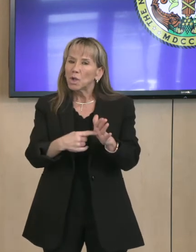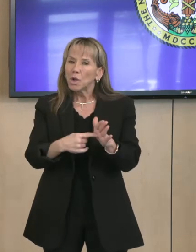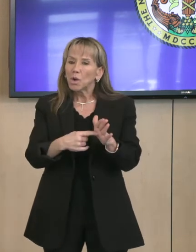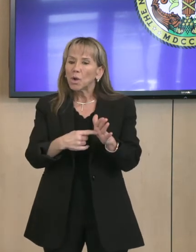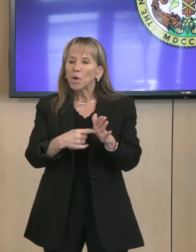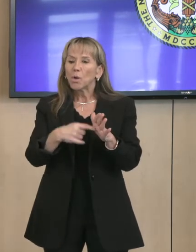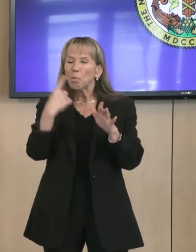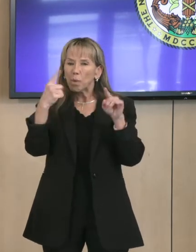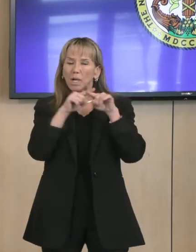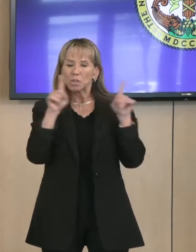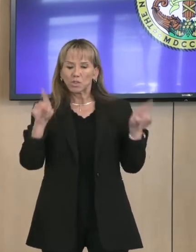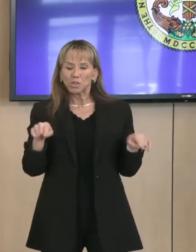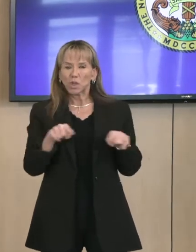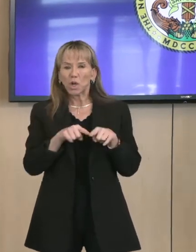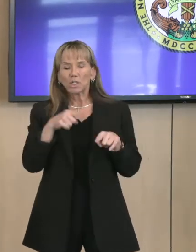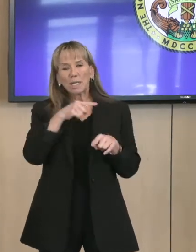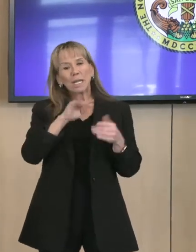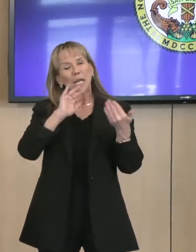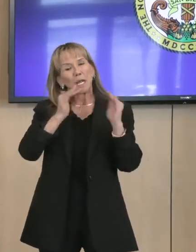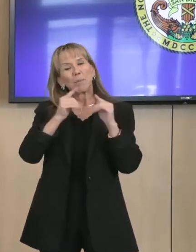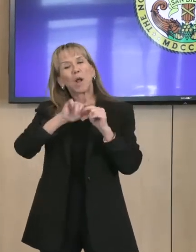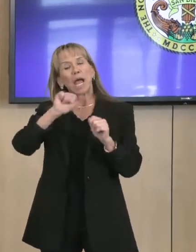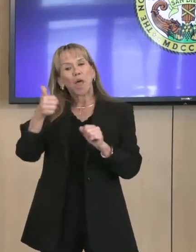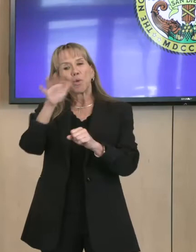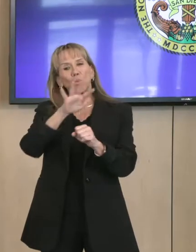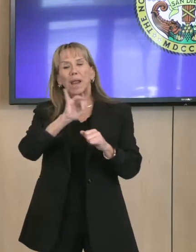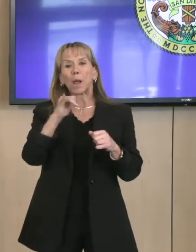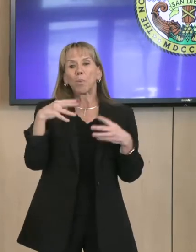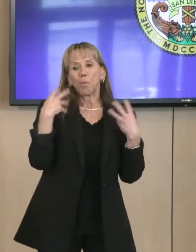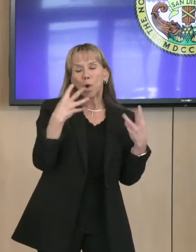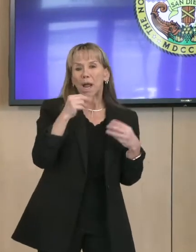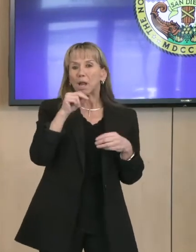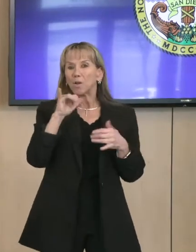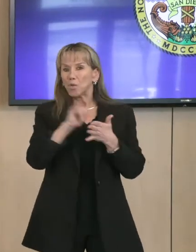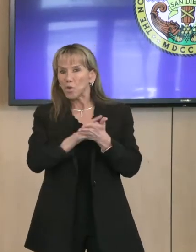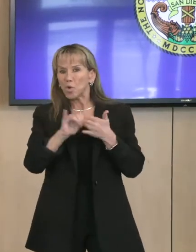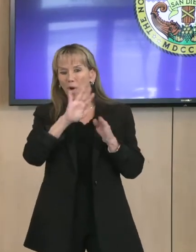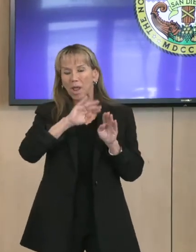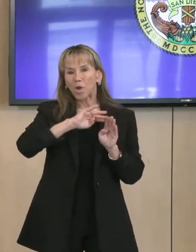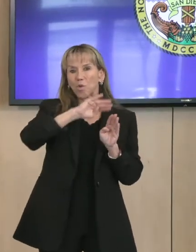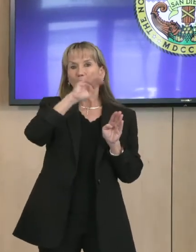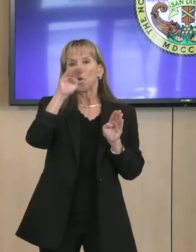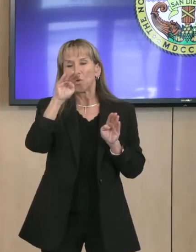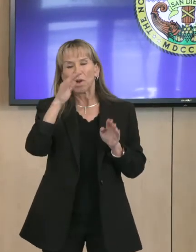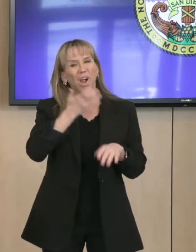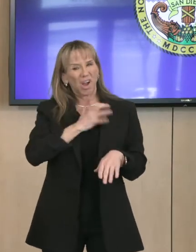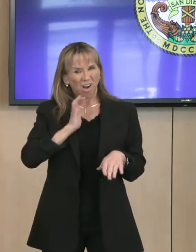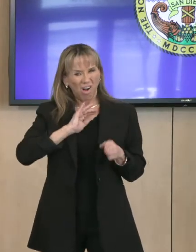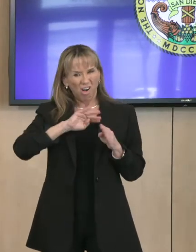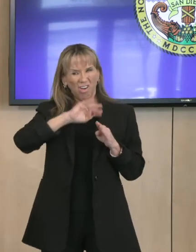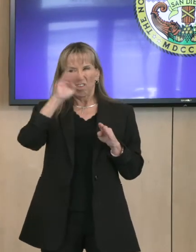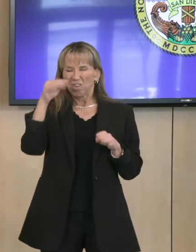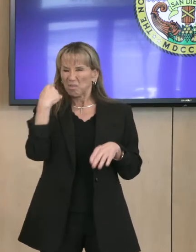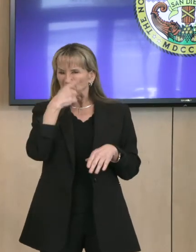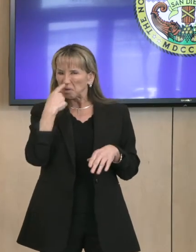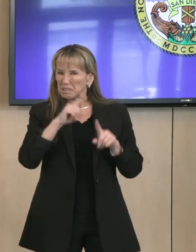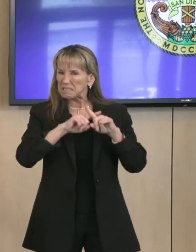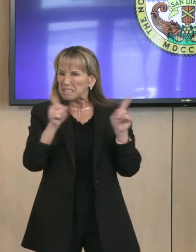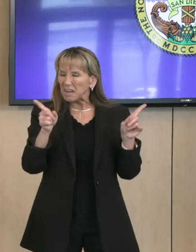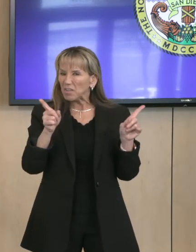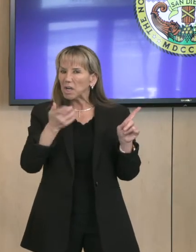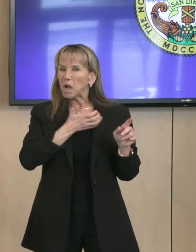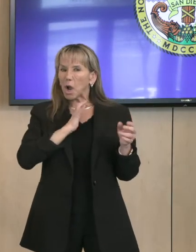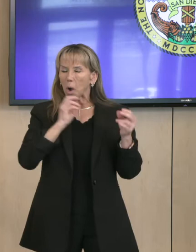compared San Diego's curve to other regions, including Washington and New York. Our curve looks substantially different and seems to